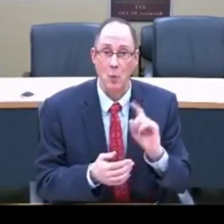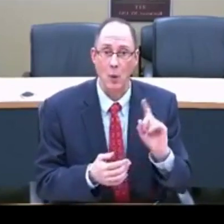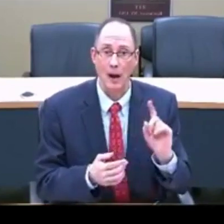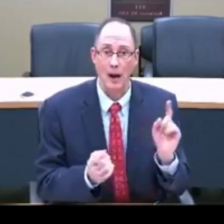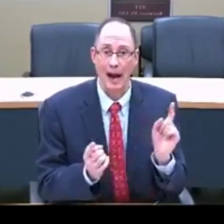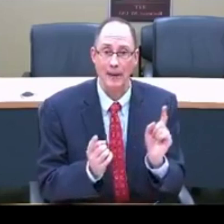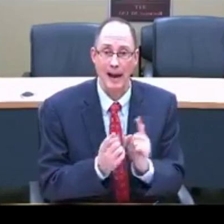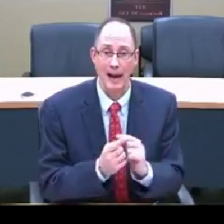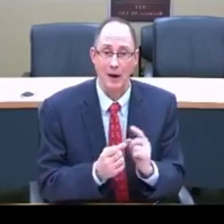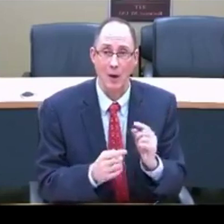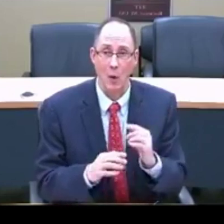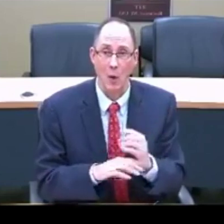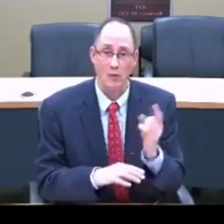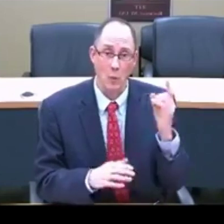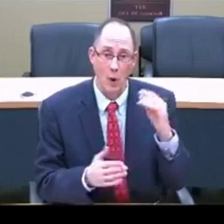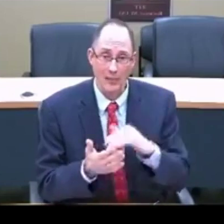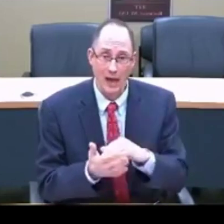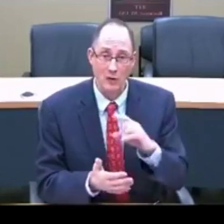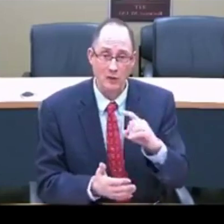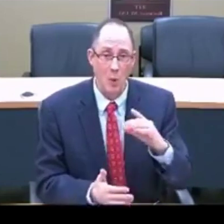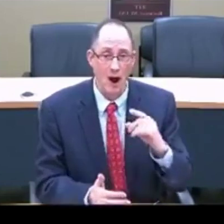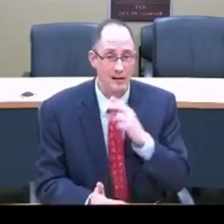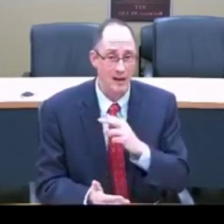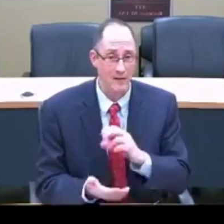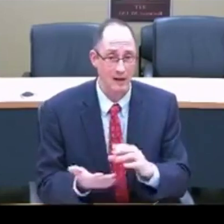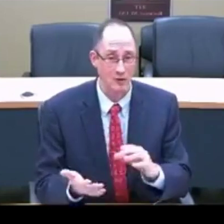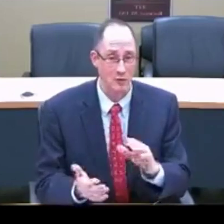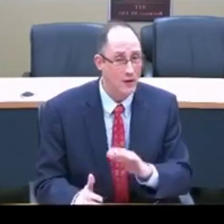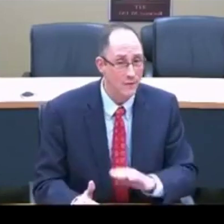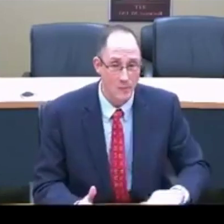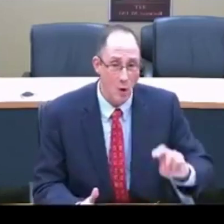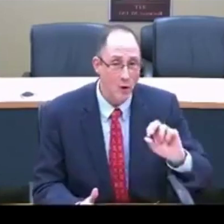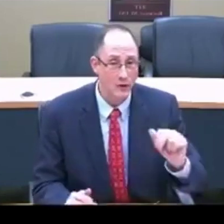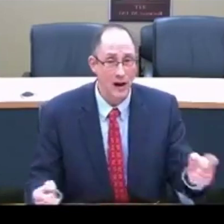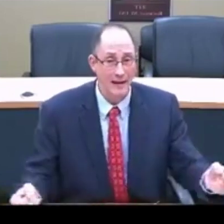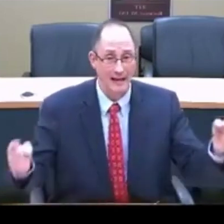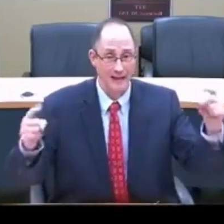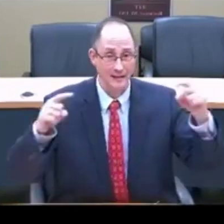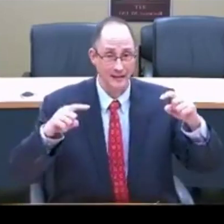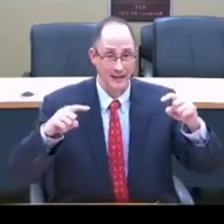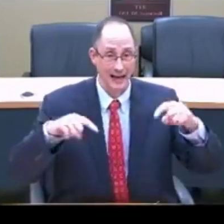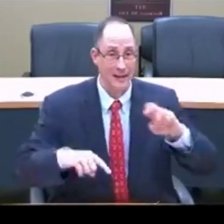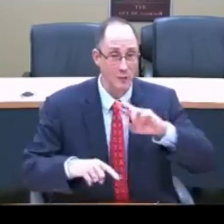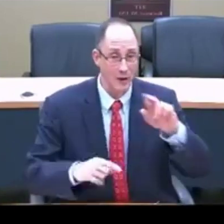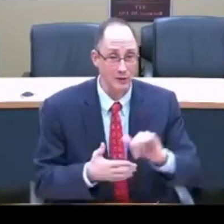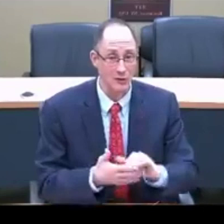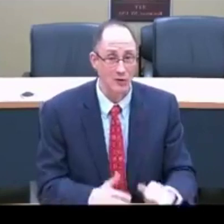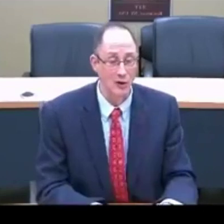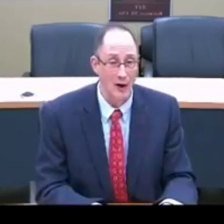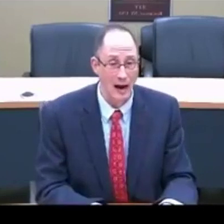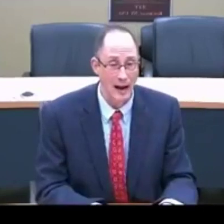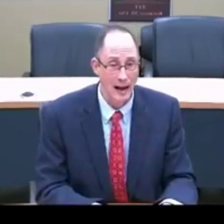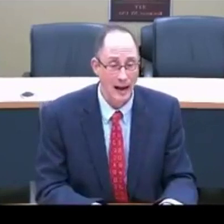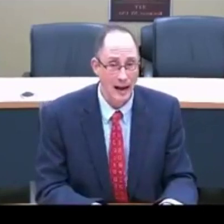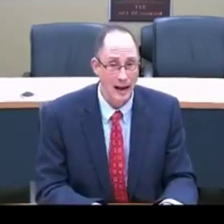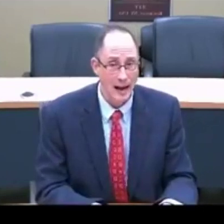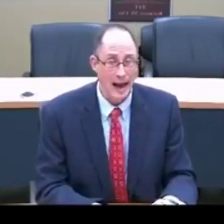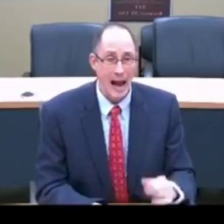where I met over 1,100 deaf deaf students from all the United States that came to Rochester and New York.